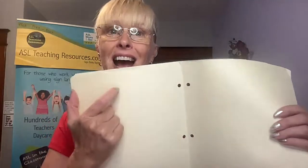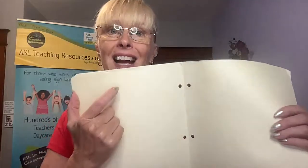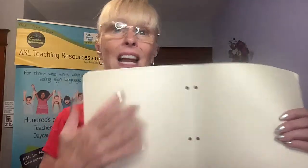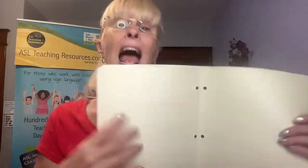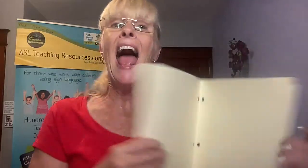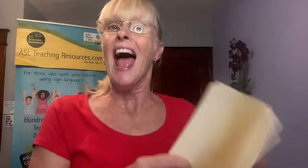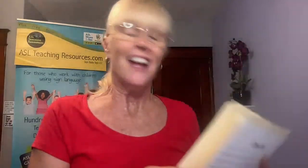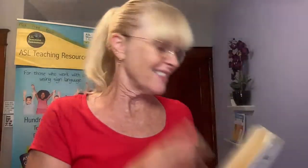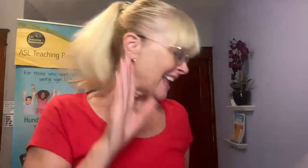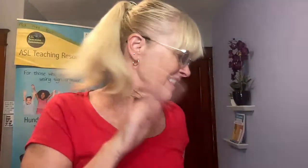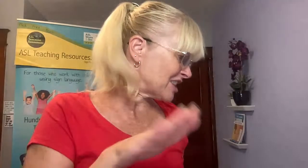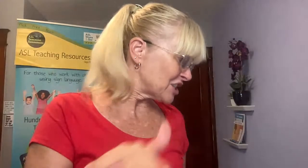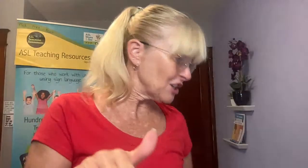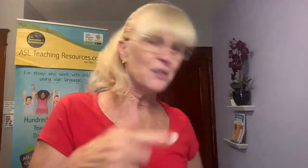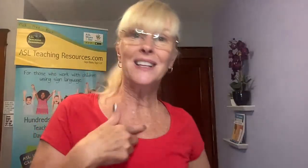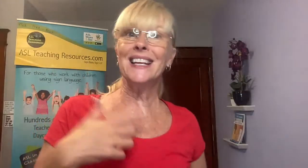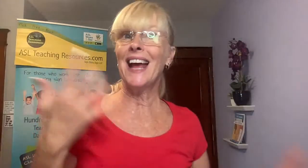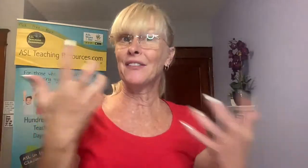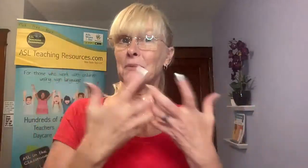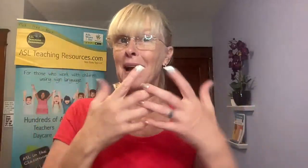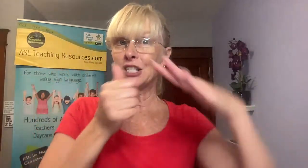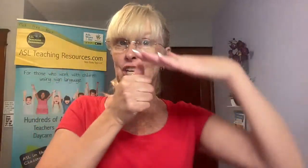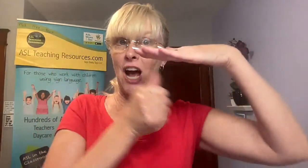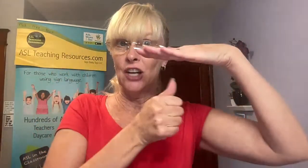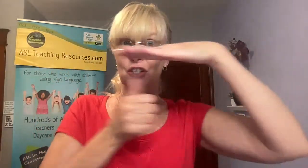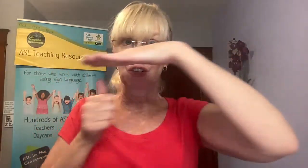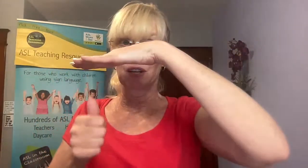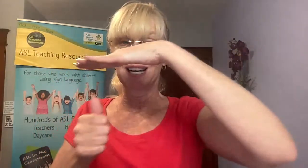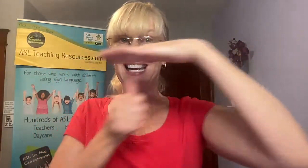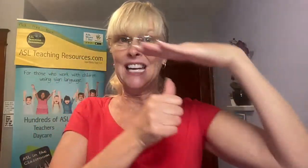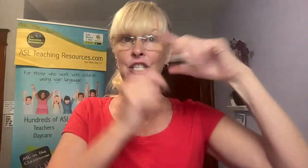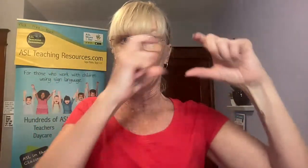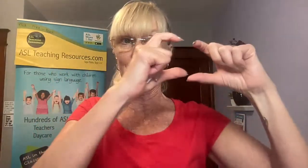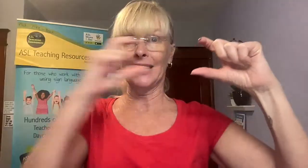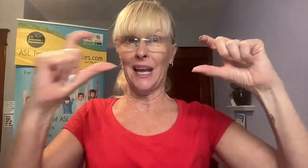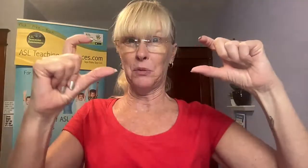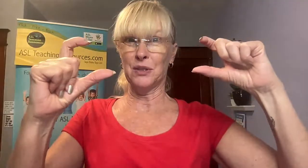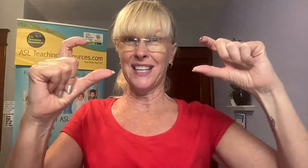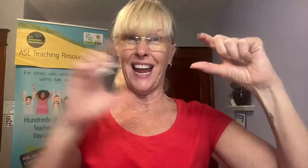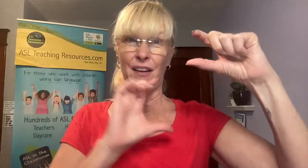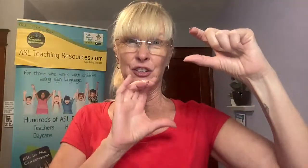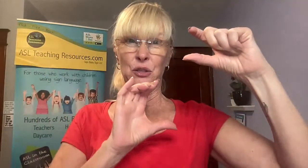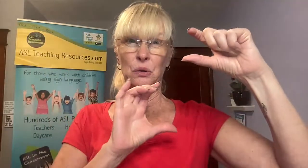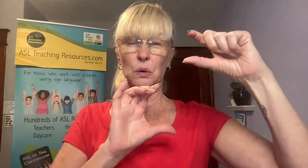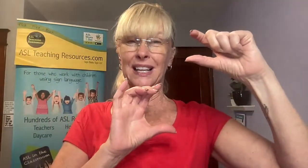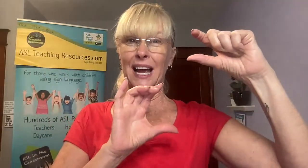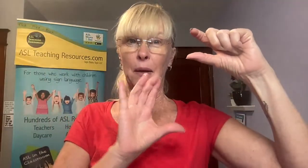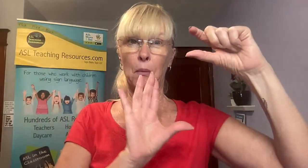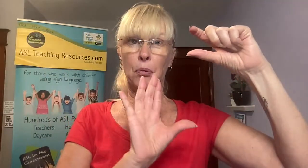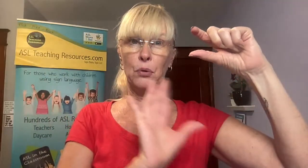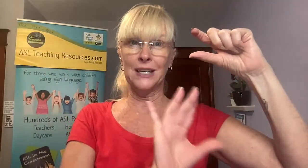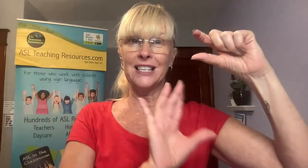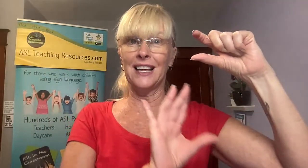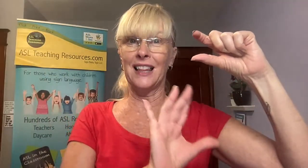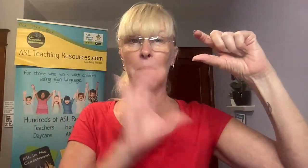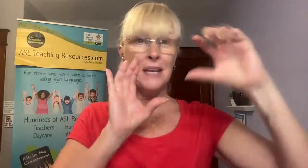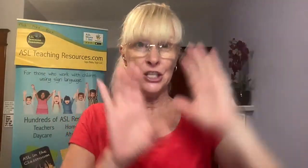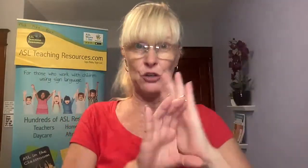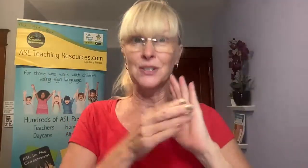side, and then the children then have to match it under each of the labels. They have to like put the pictures